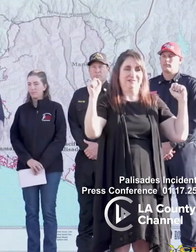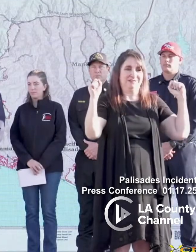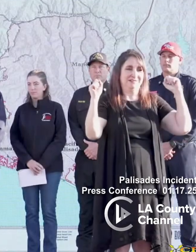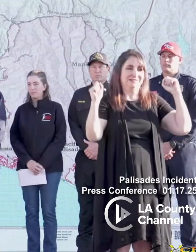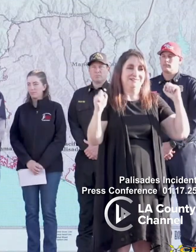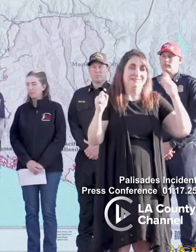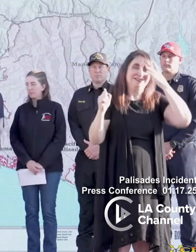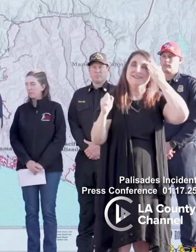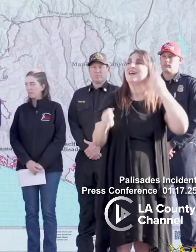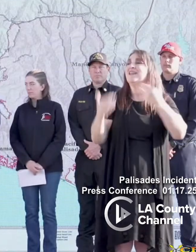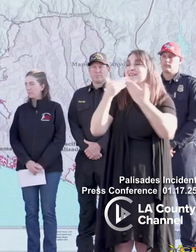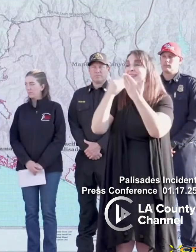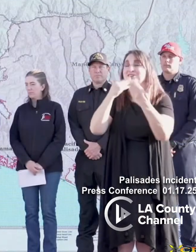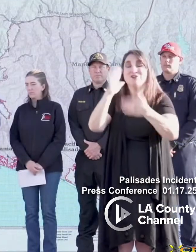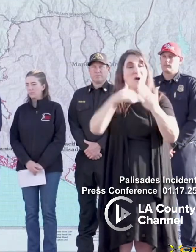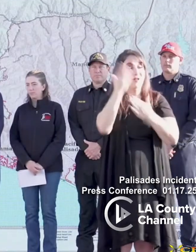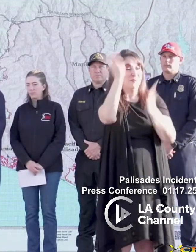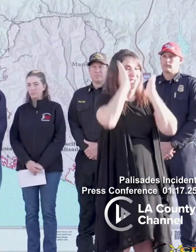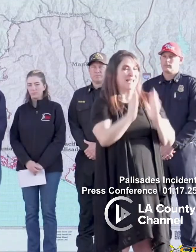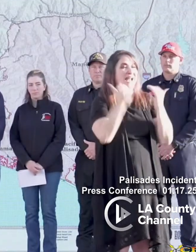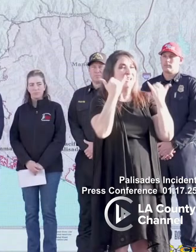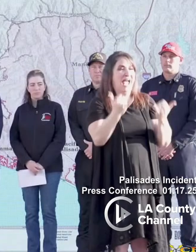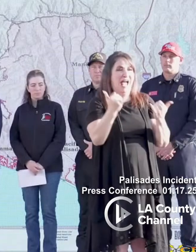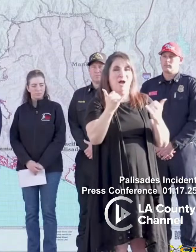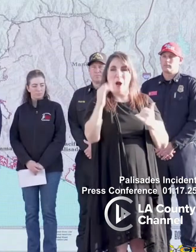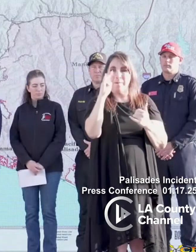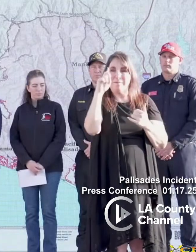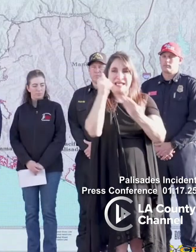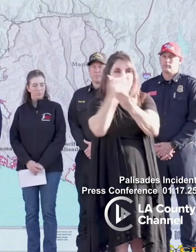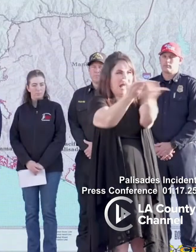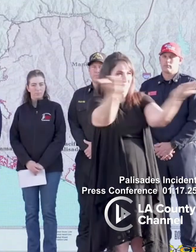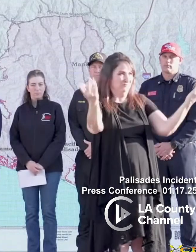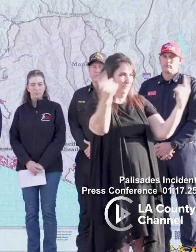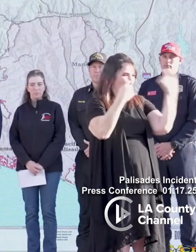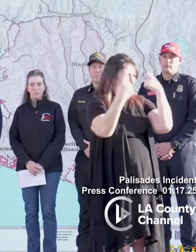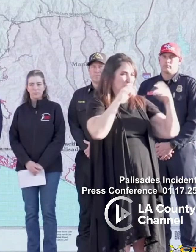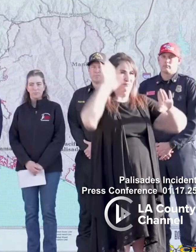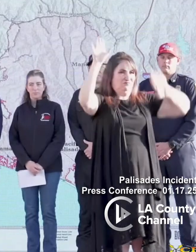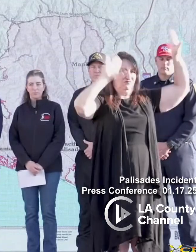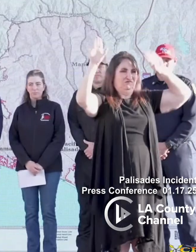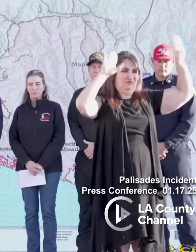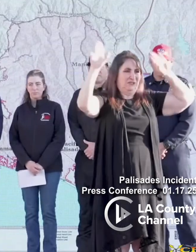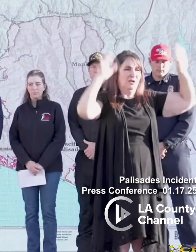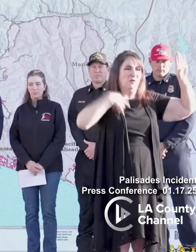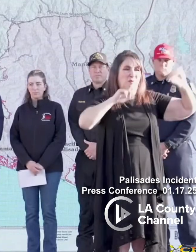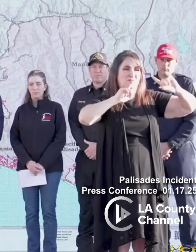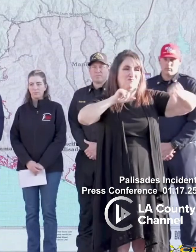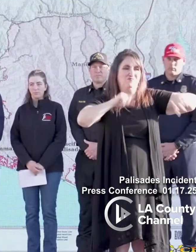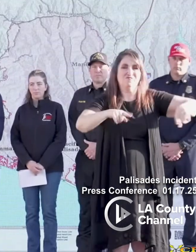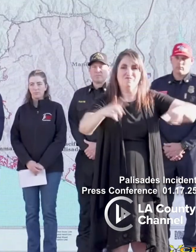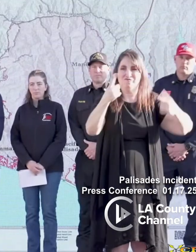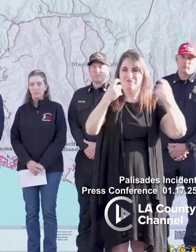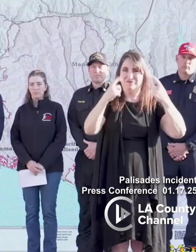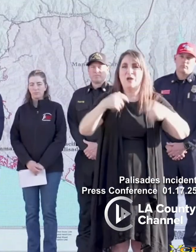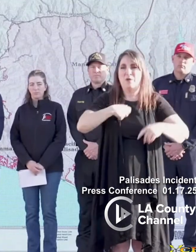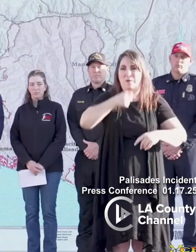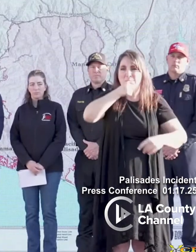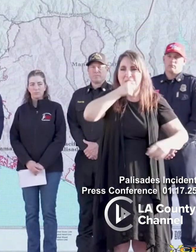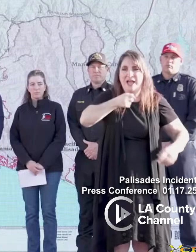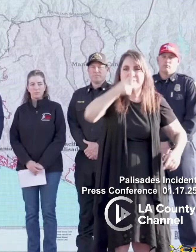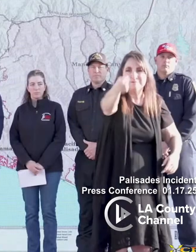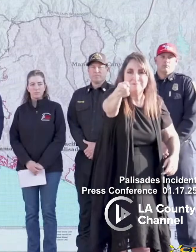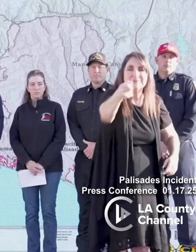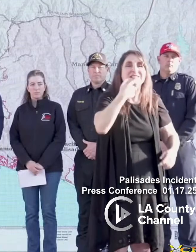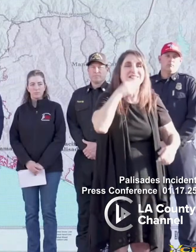Thank you to all our presenters. We'd now like to open it up to our media partners. If you have a question, raise your hand. My partner, Andy Van Sciver, will bring you a mic. Say your name,